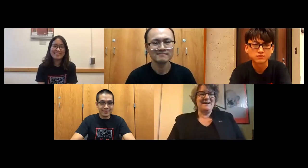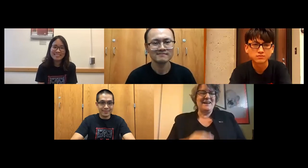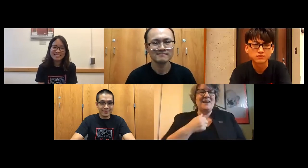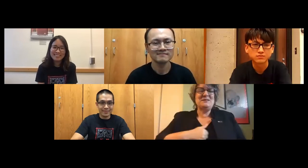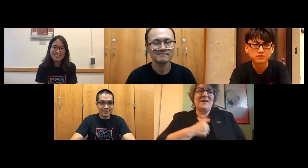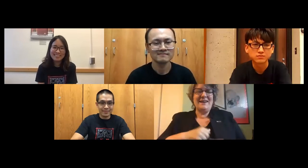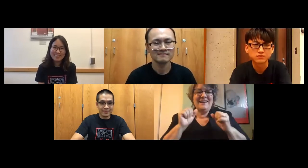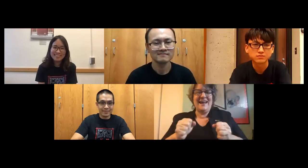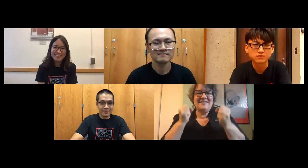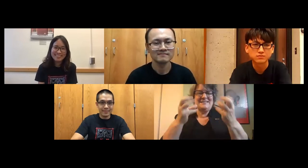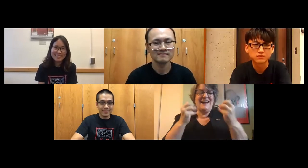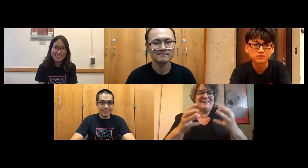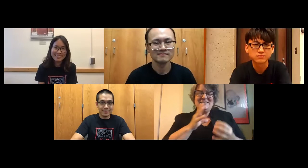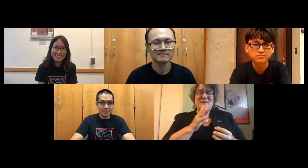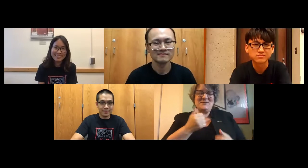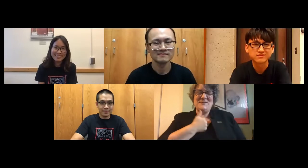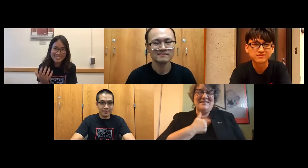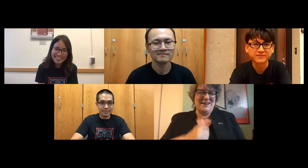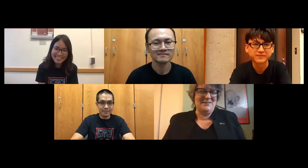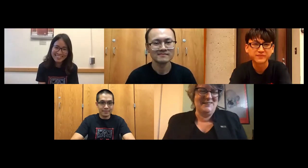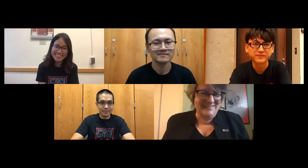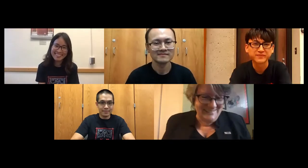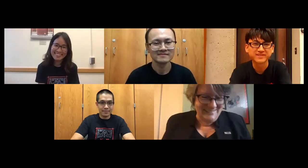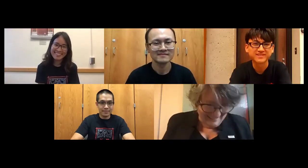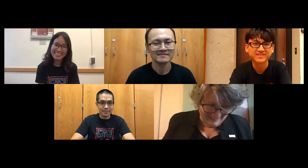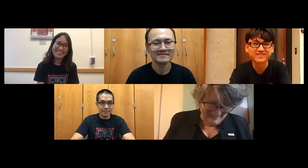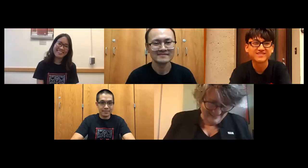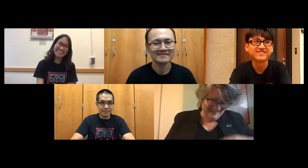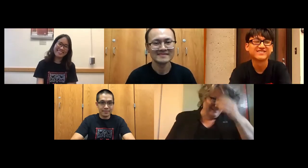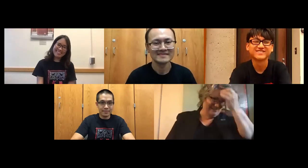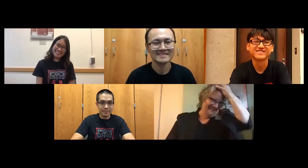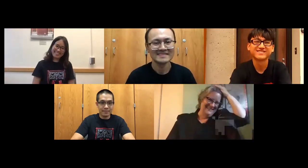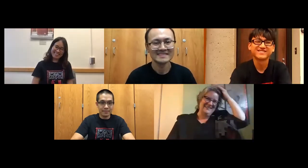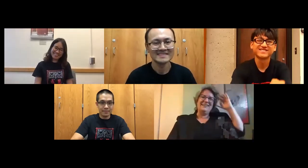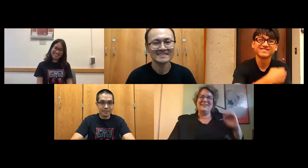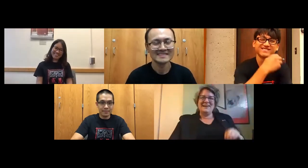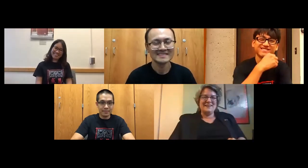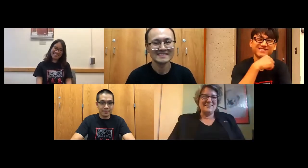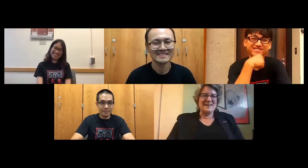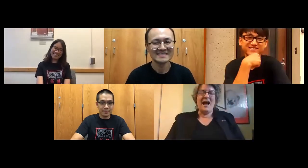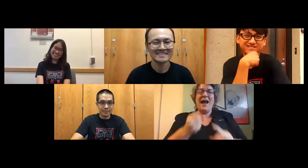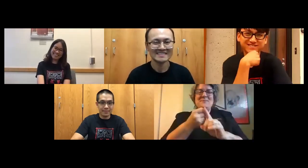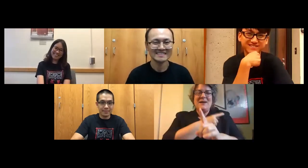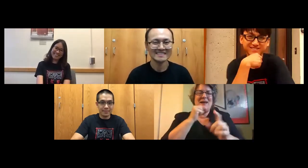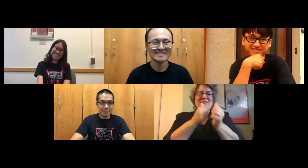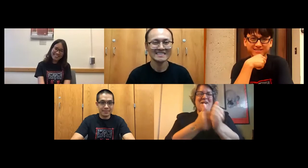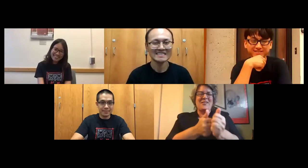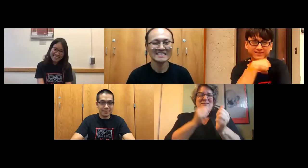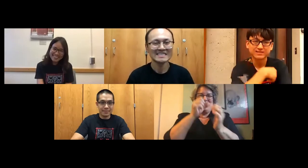I'm sorry, can I sign and speak for myself? Yes, I'm trying to read the questions at the same time. Please do, Amy. I'm not following my